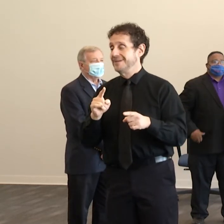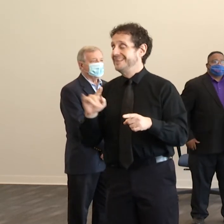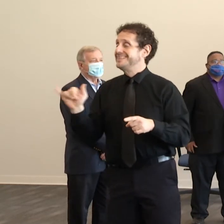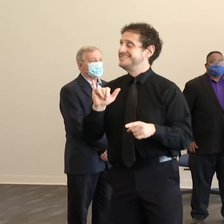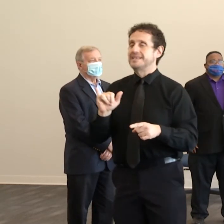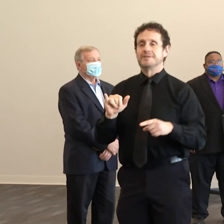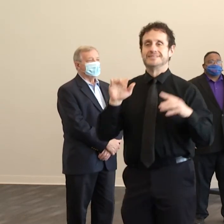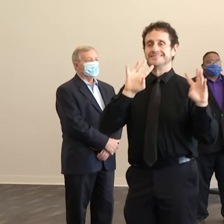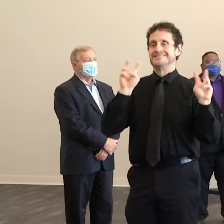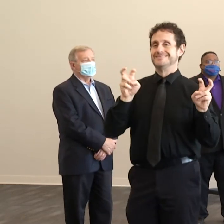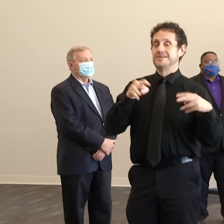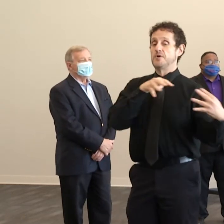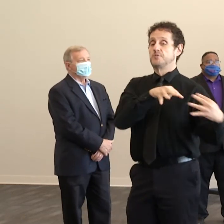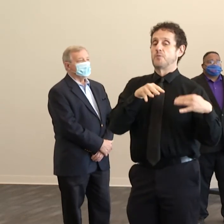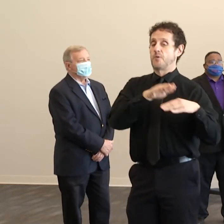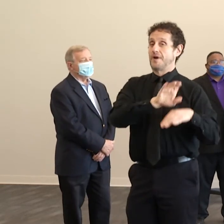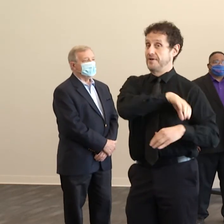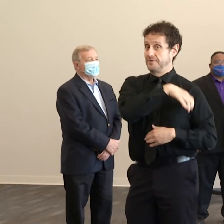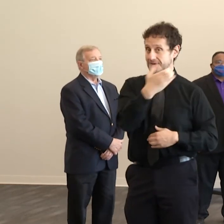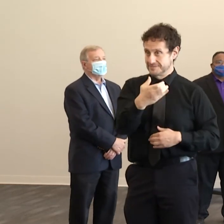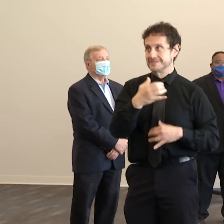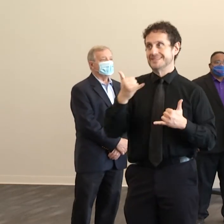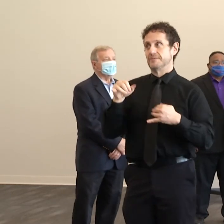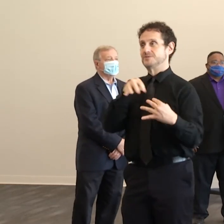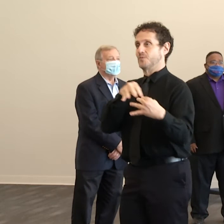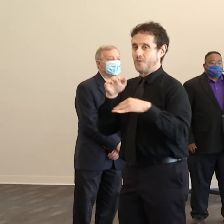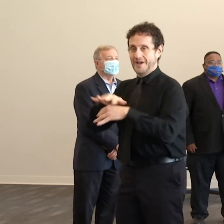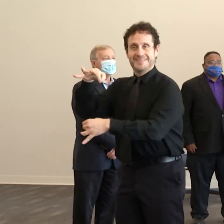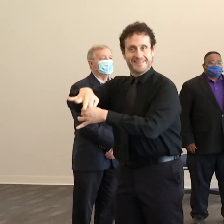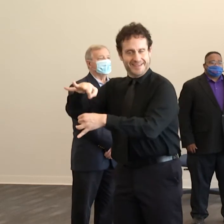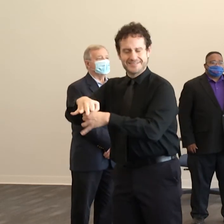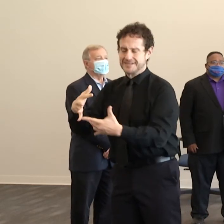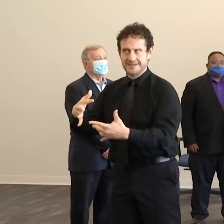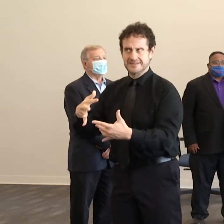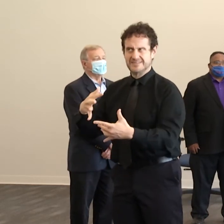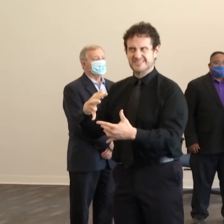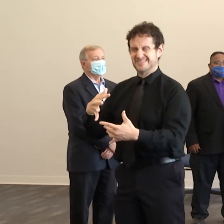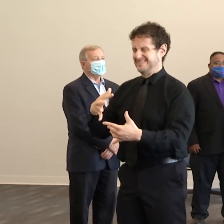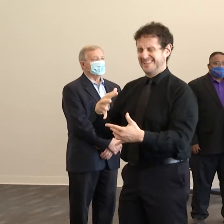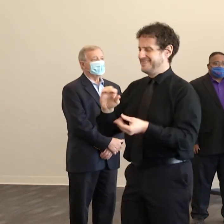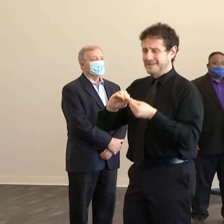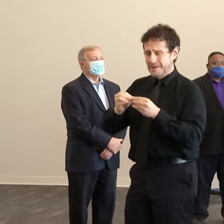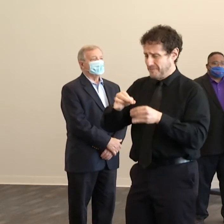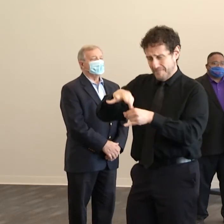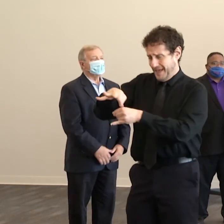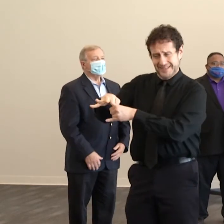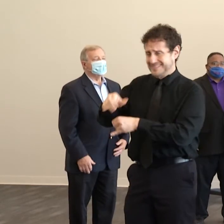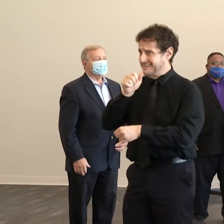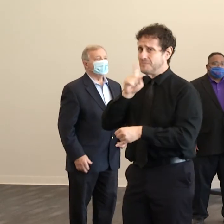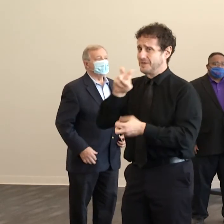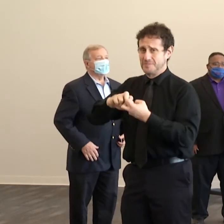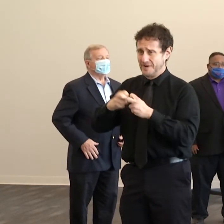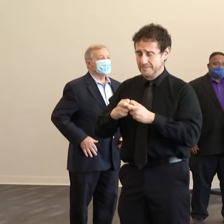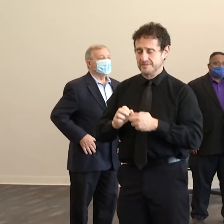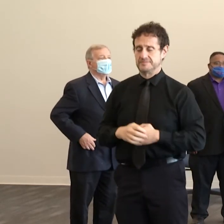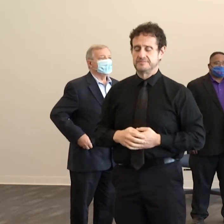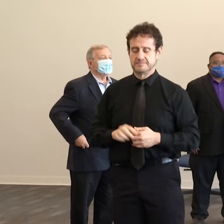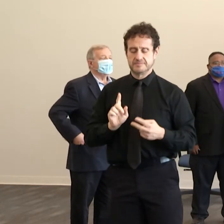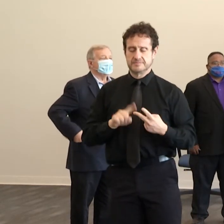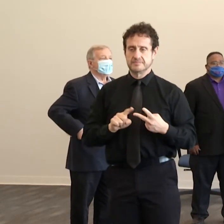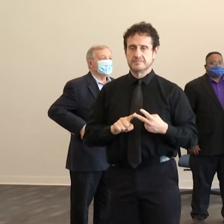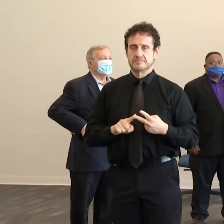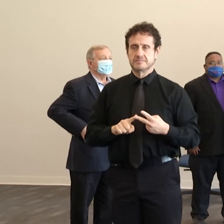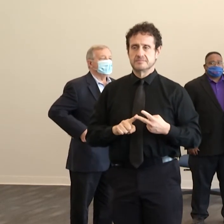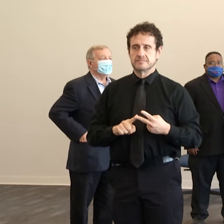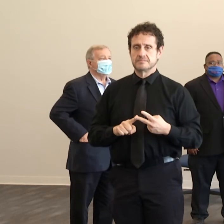when the post office volume eats up, if that's going to be a problem. But the second thing to point out is that not to lose sight of